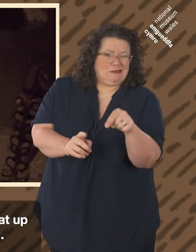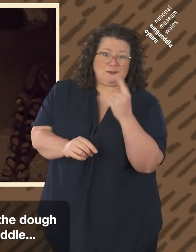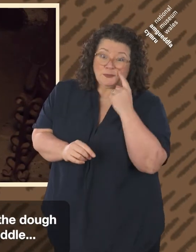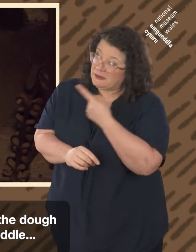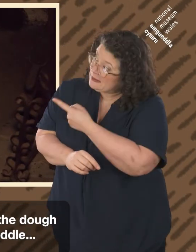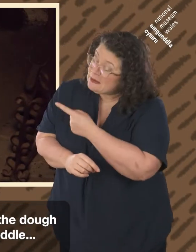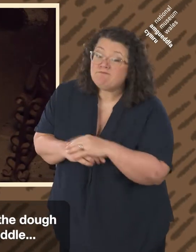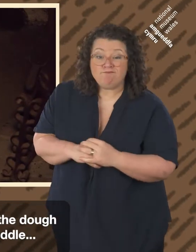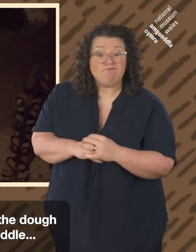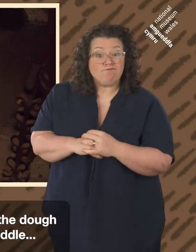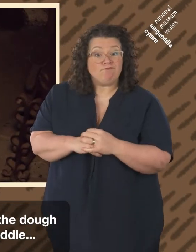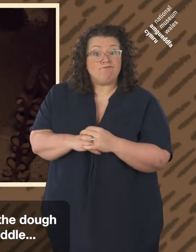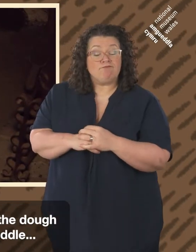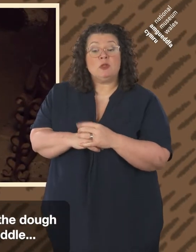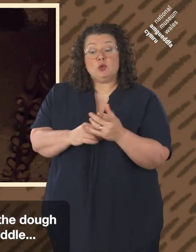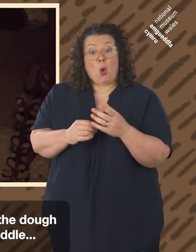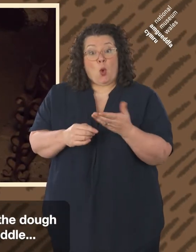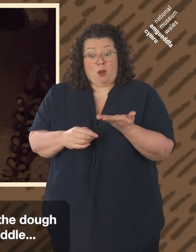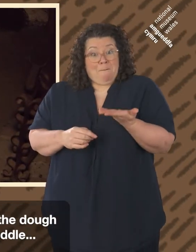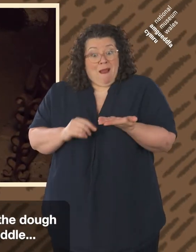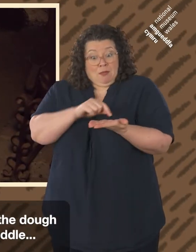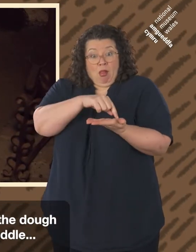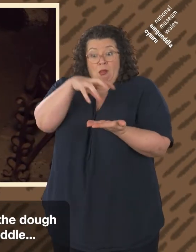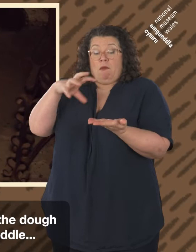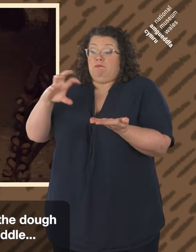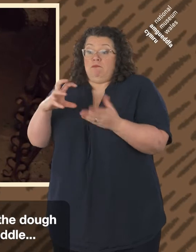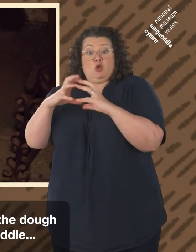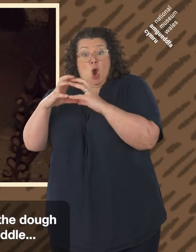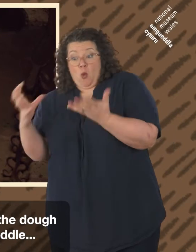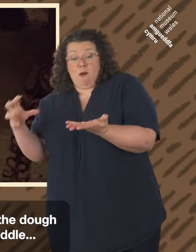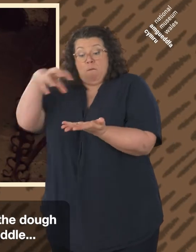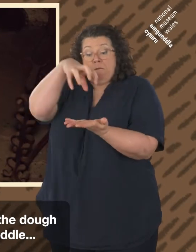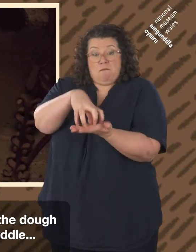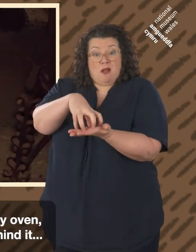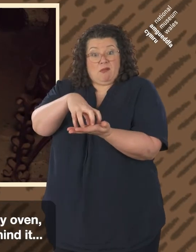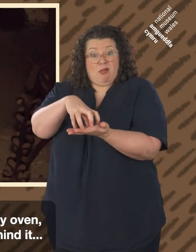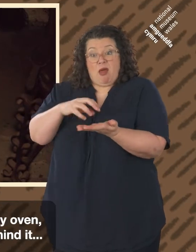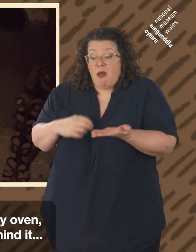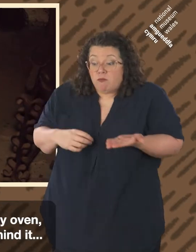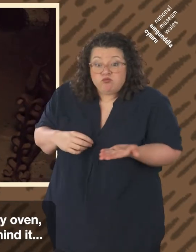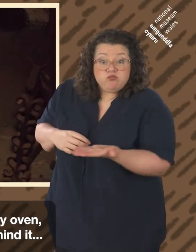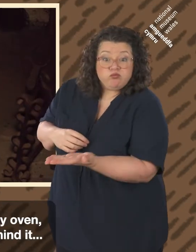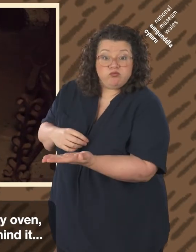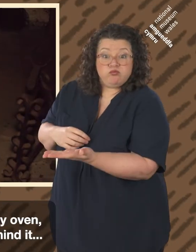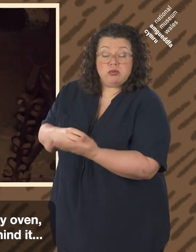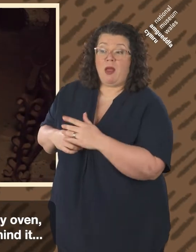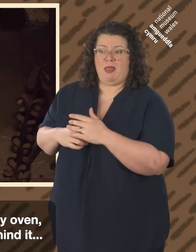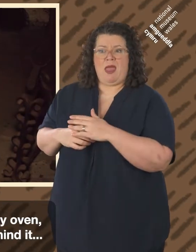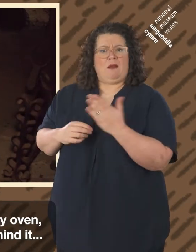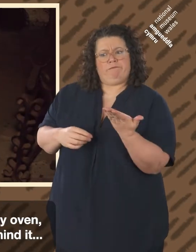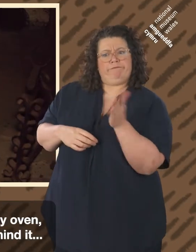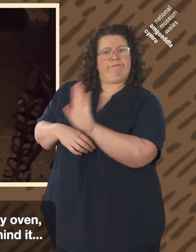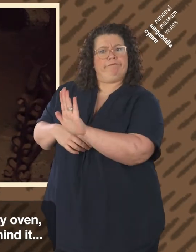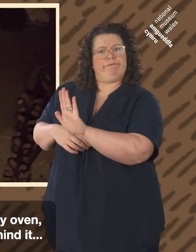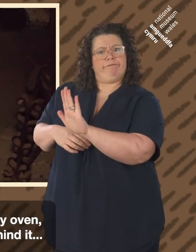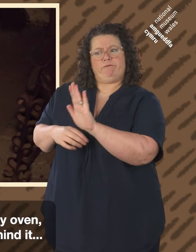the clay, and then we place the dough on to our little paddle, put it into the clay